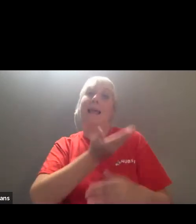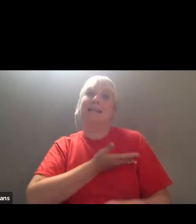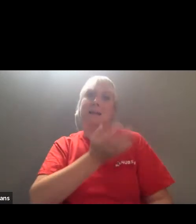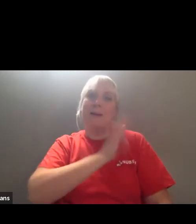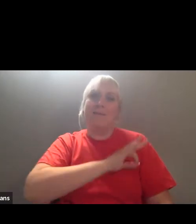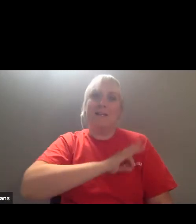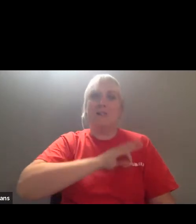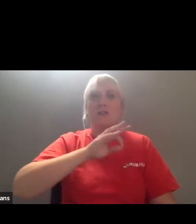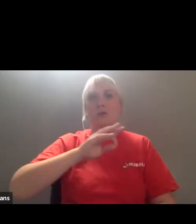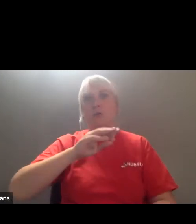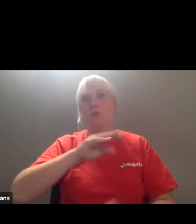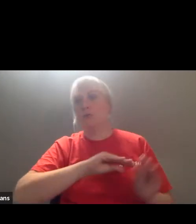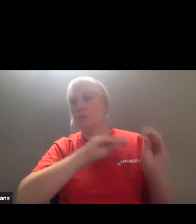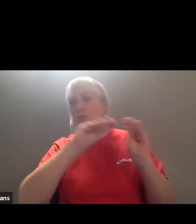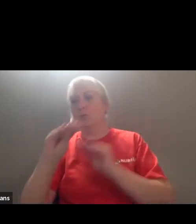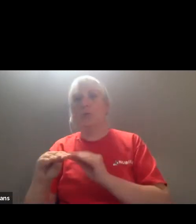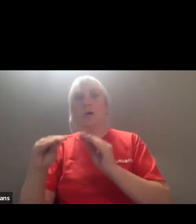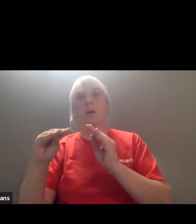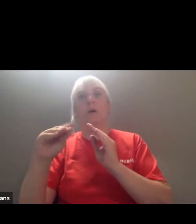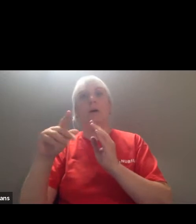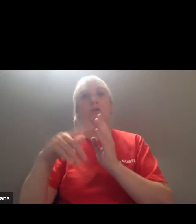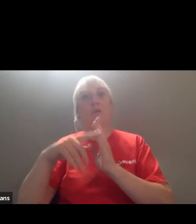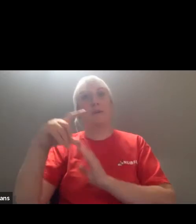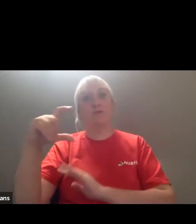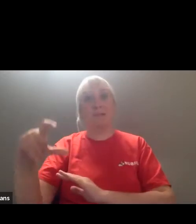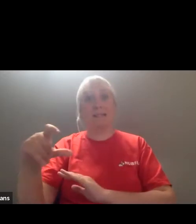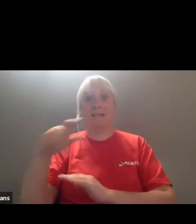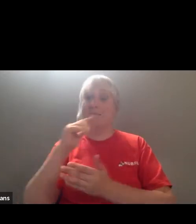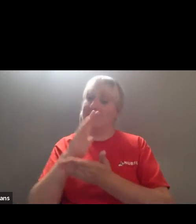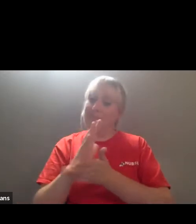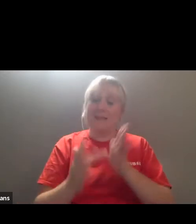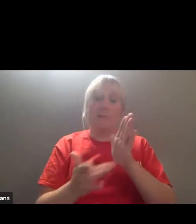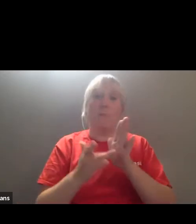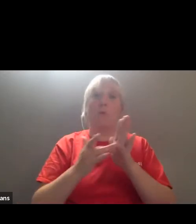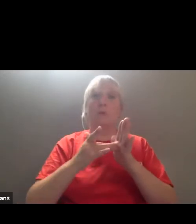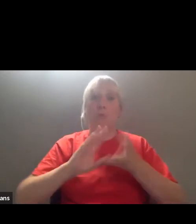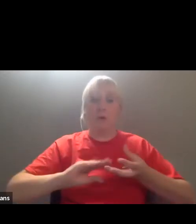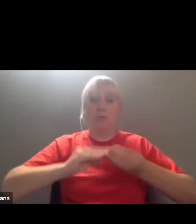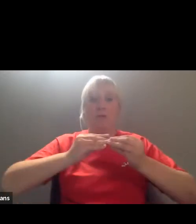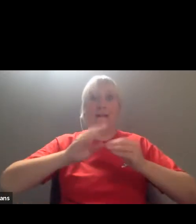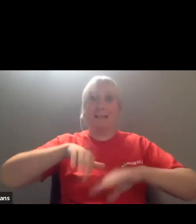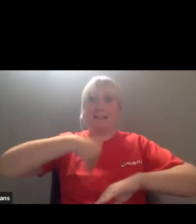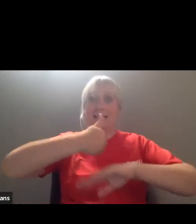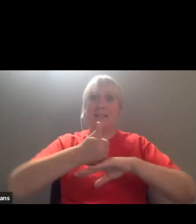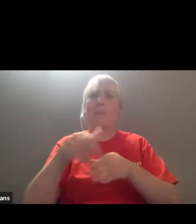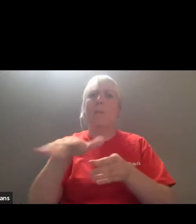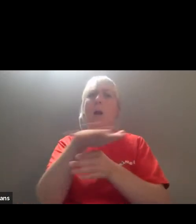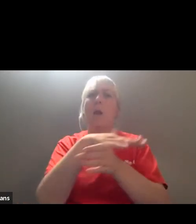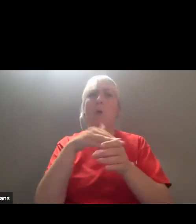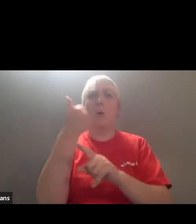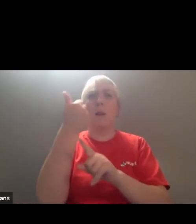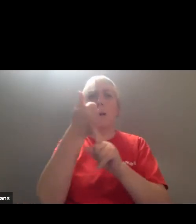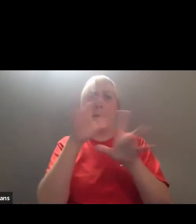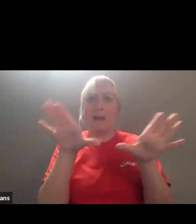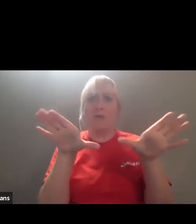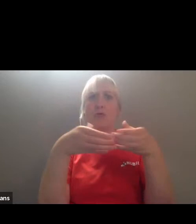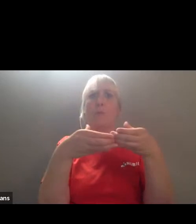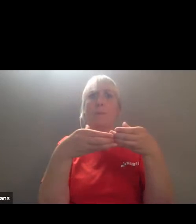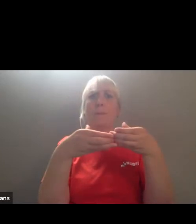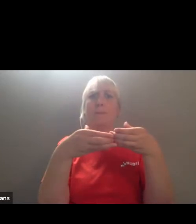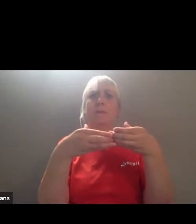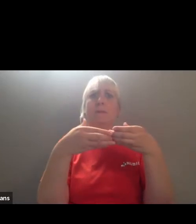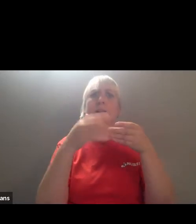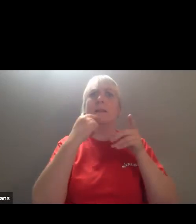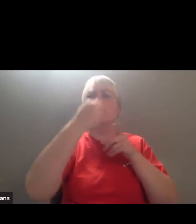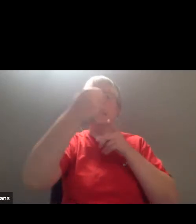important that we build local campaign groups, local campaigns against universal credit in all of our areas. And